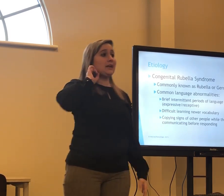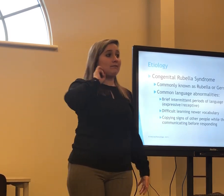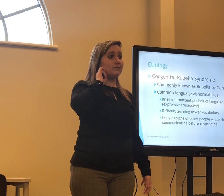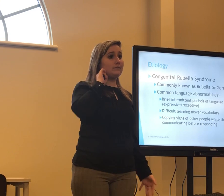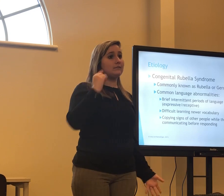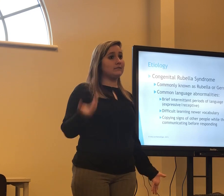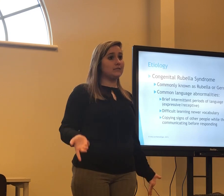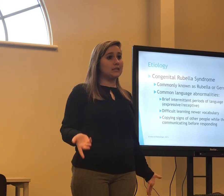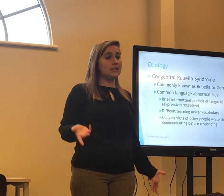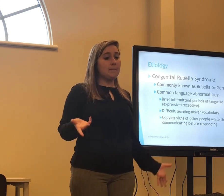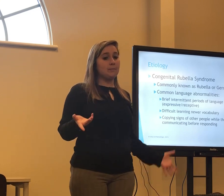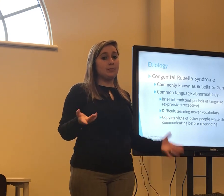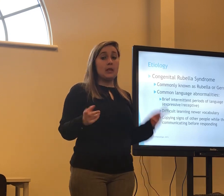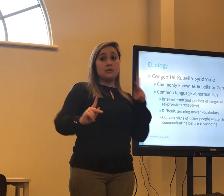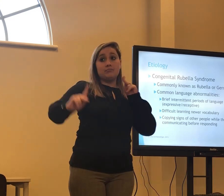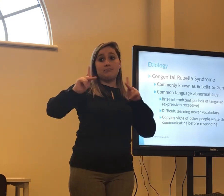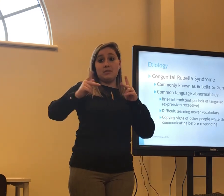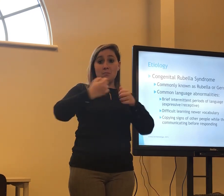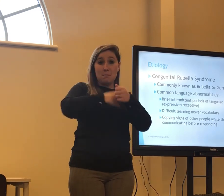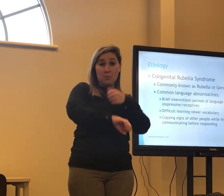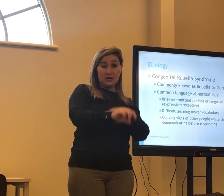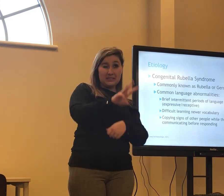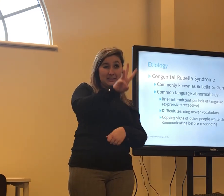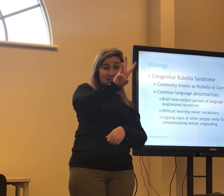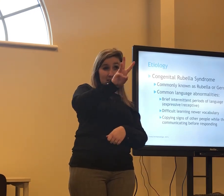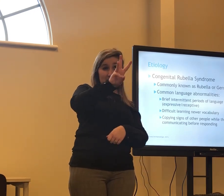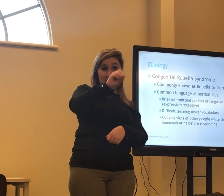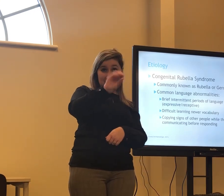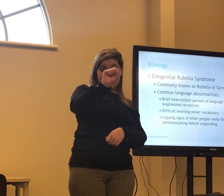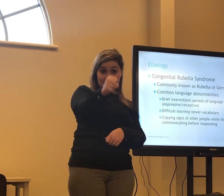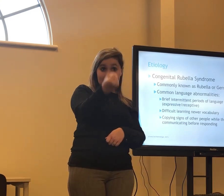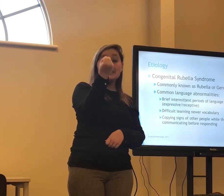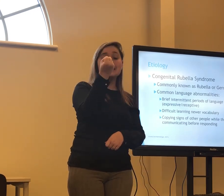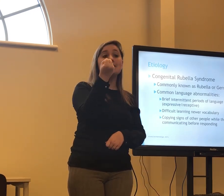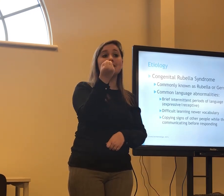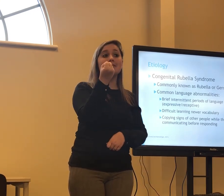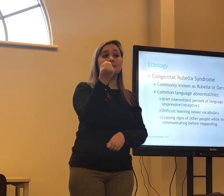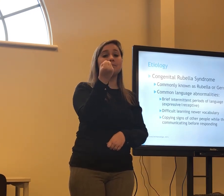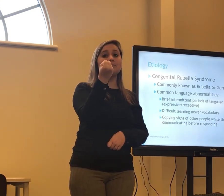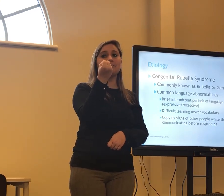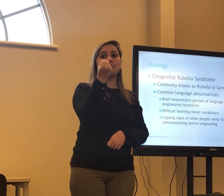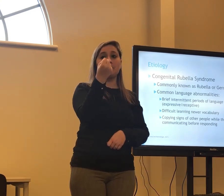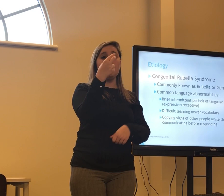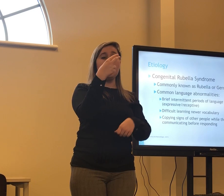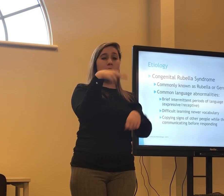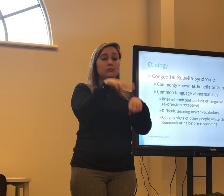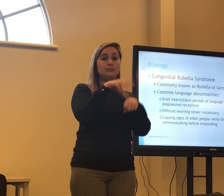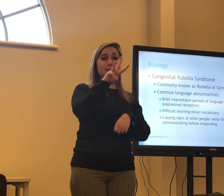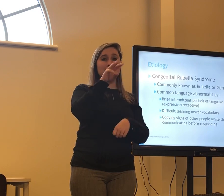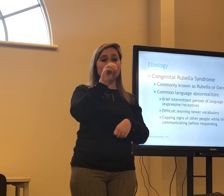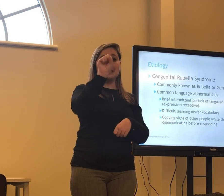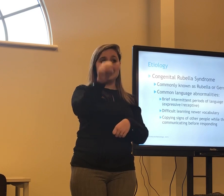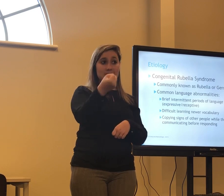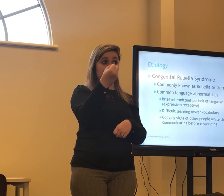So people born in the 60s, you'll see this is very common in the 60s. Anyone born in the 60s?